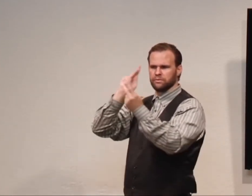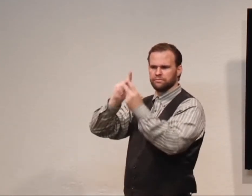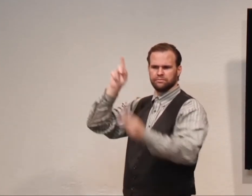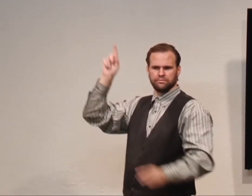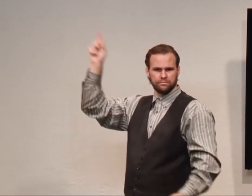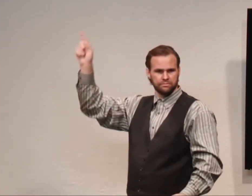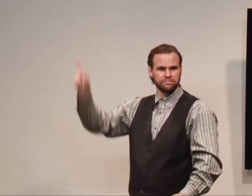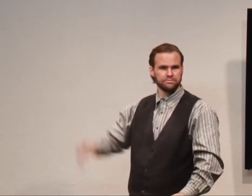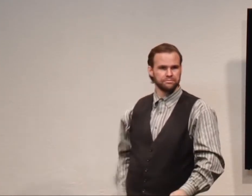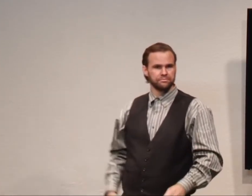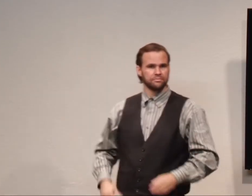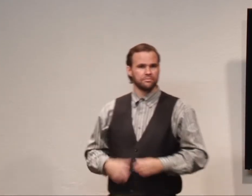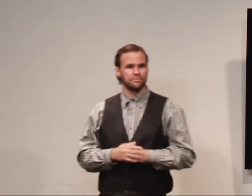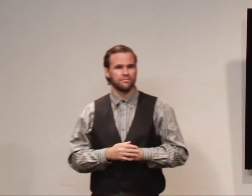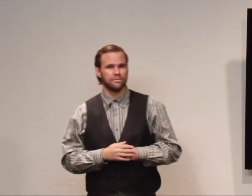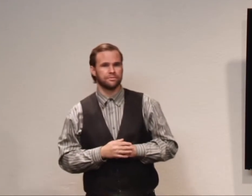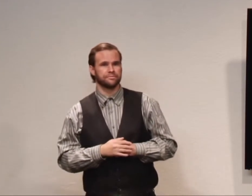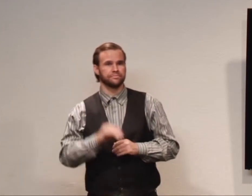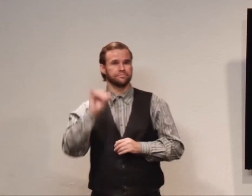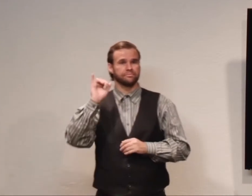tabernacle.